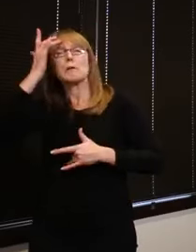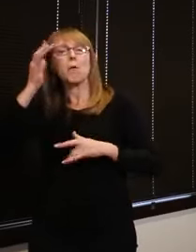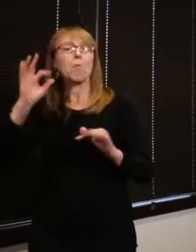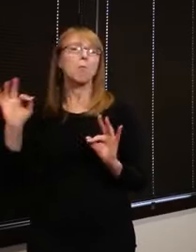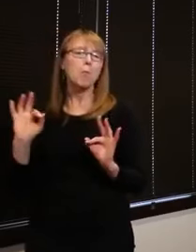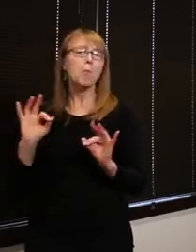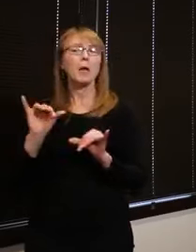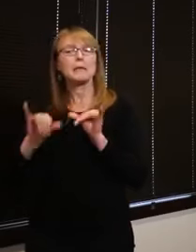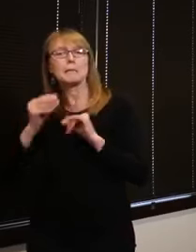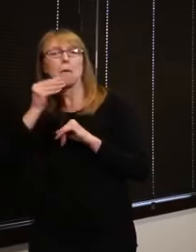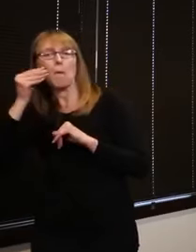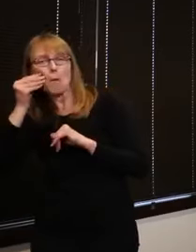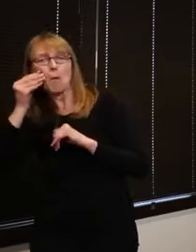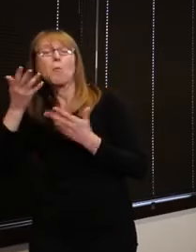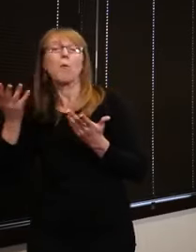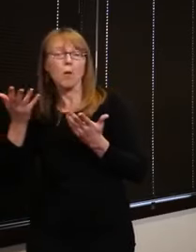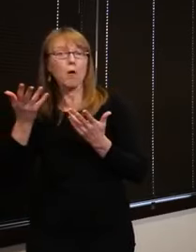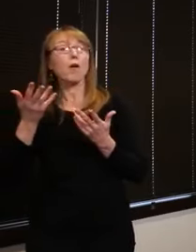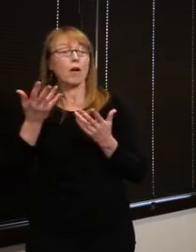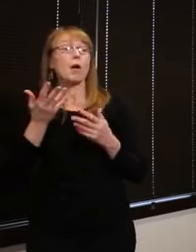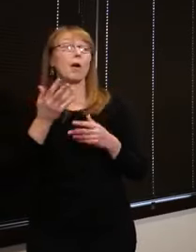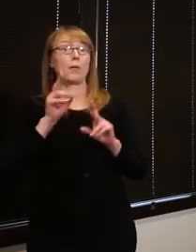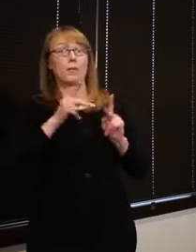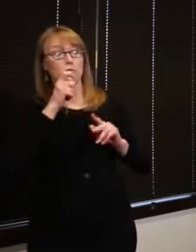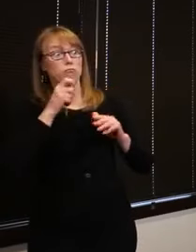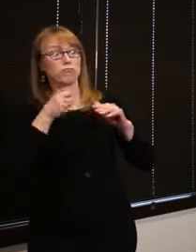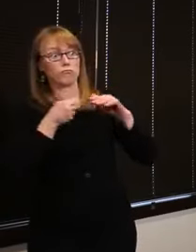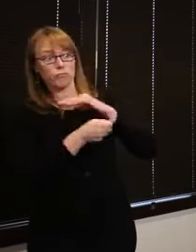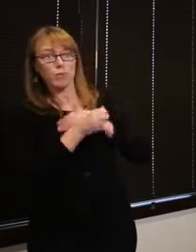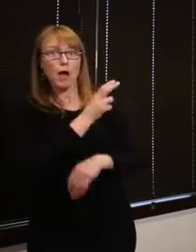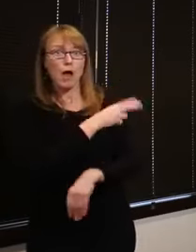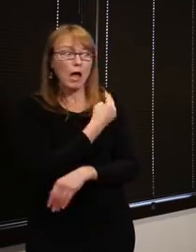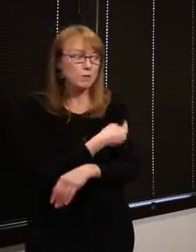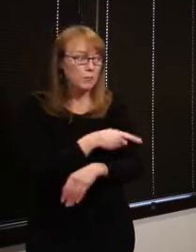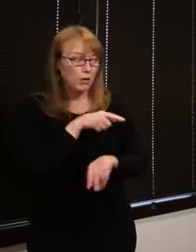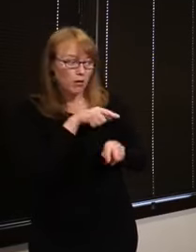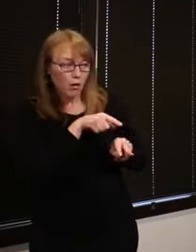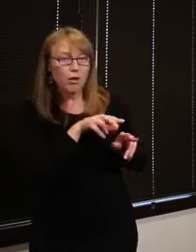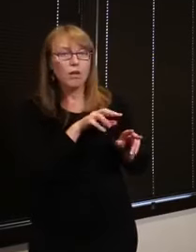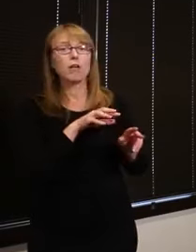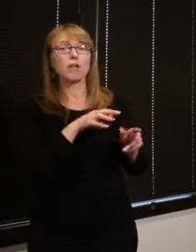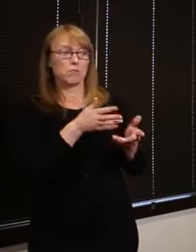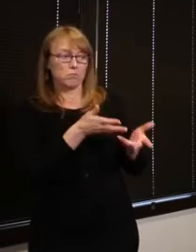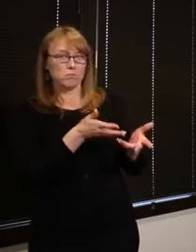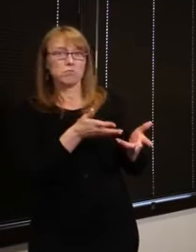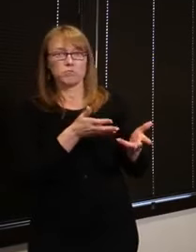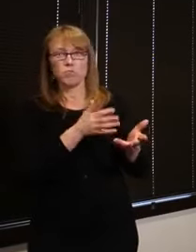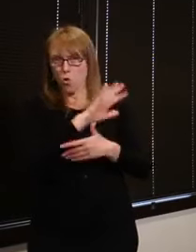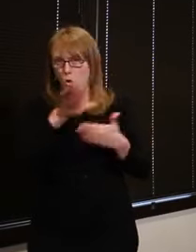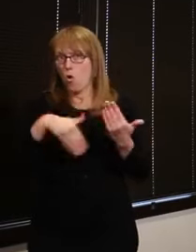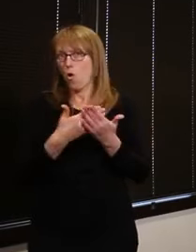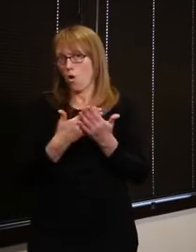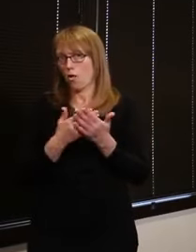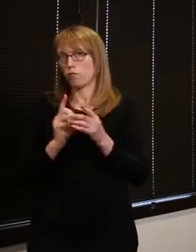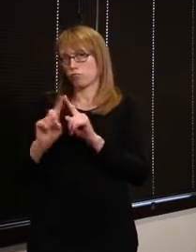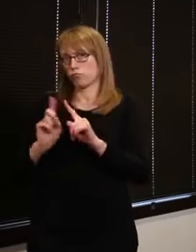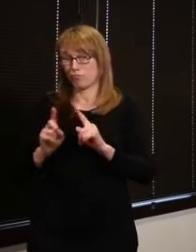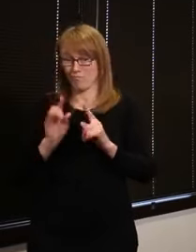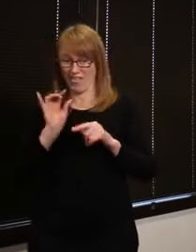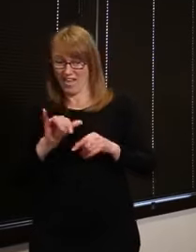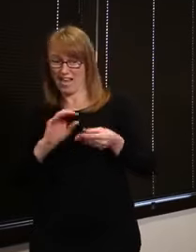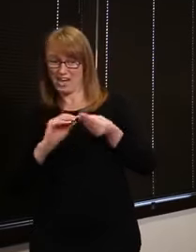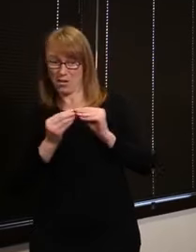see, it's still a significant number for our metropolitan area. Now we know that a lot of,